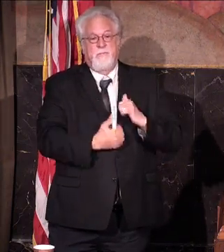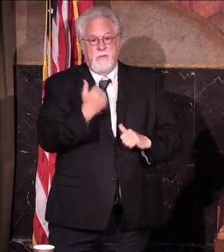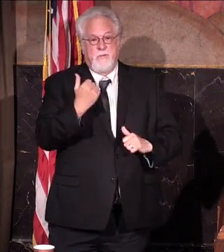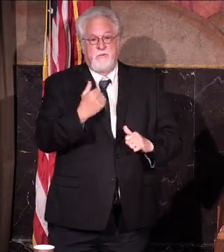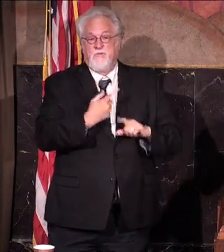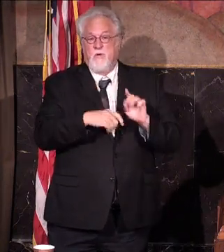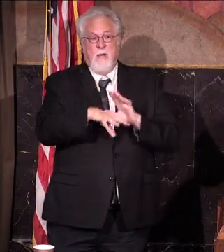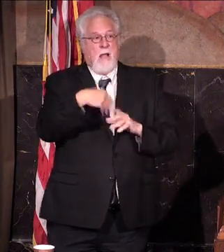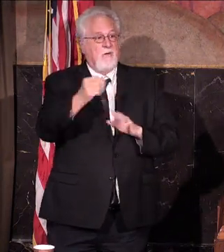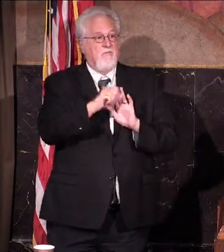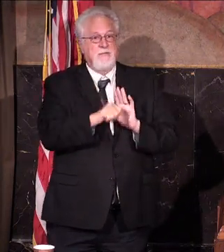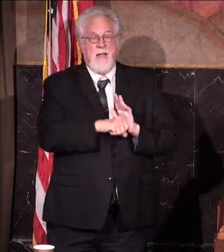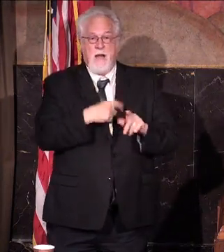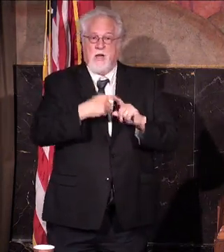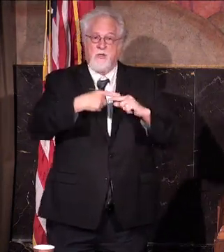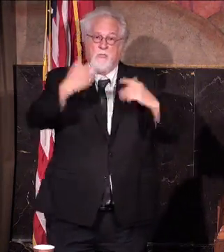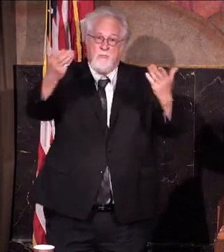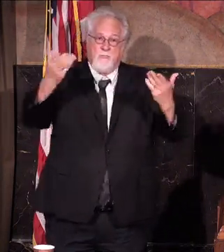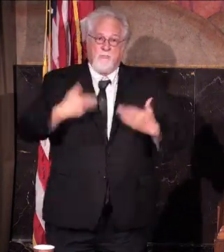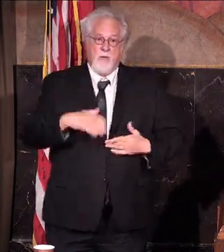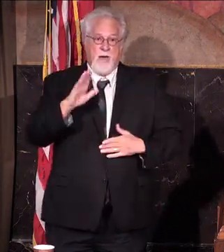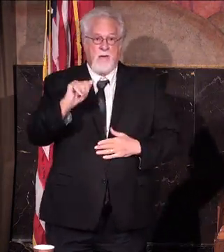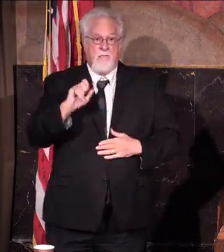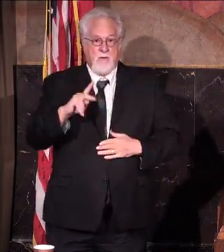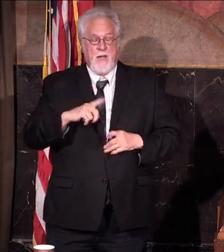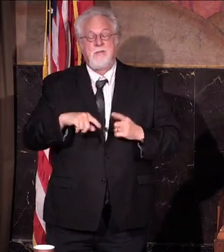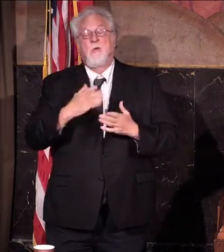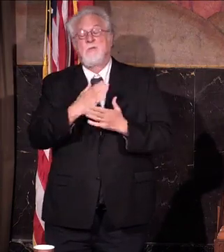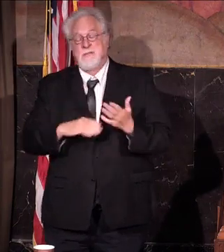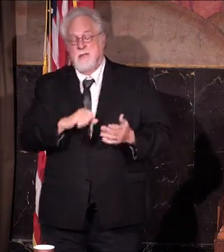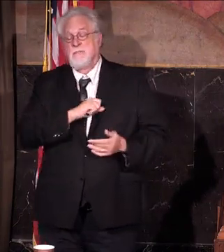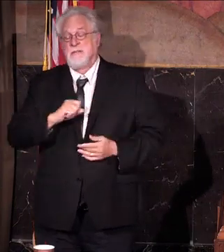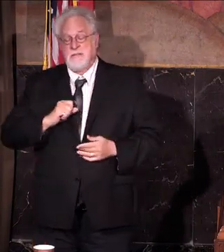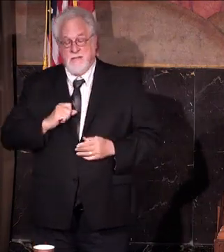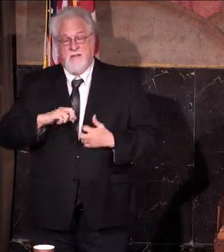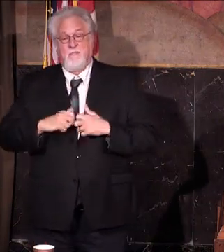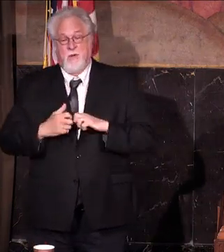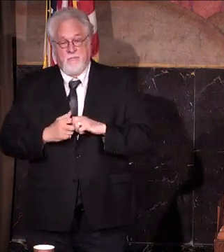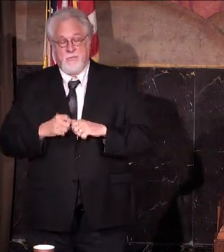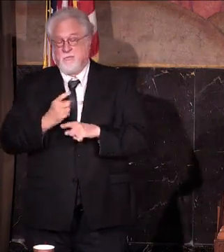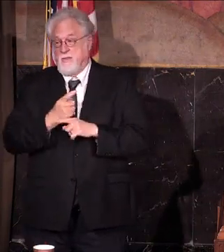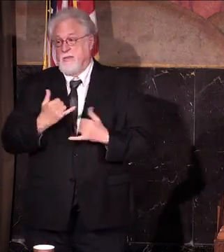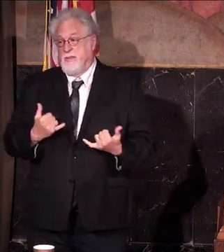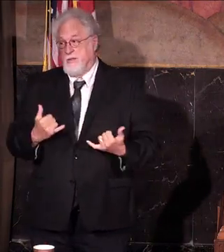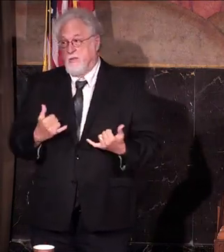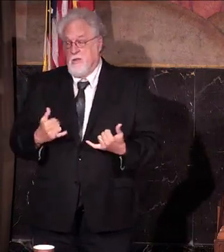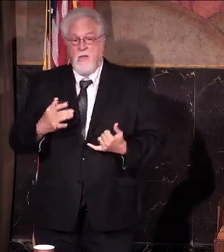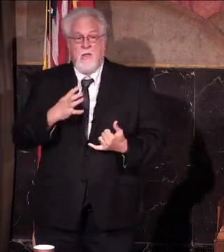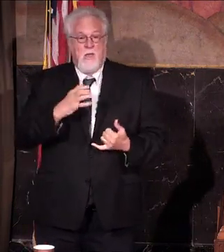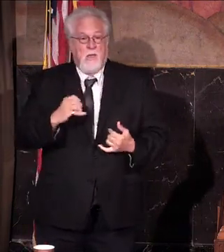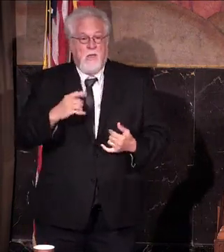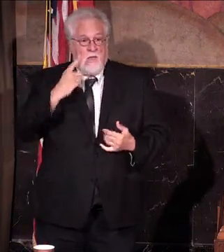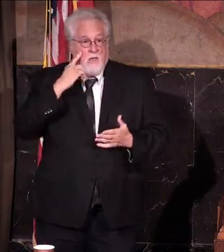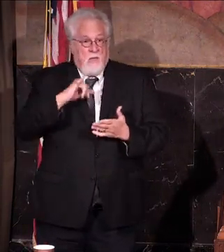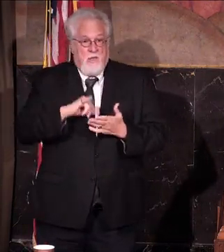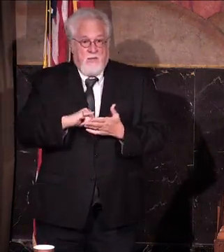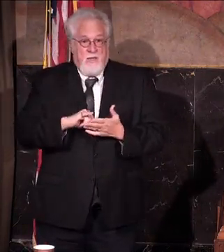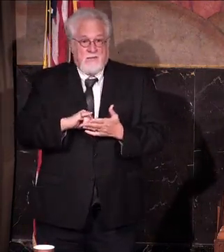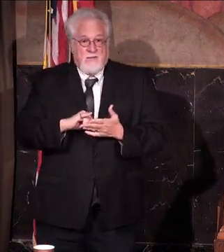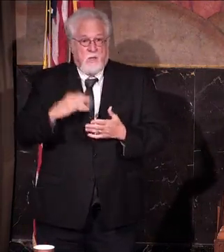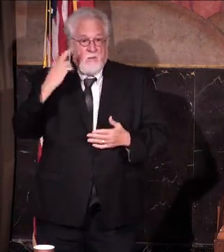out of state, so they're hard to bring back. So there are some staffing issues that we're having to deal with right now, and I think that is some of